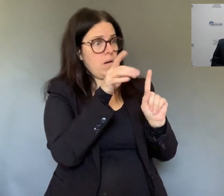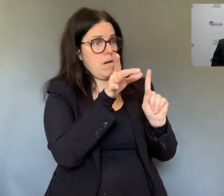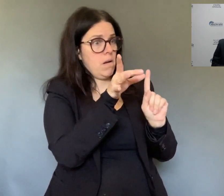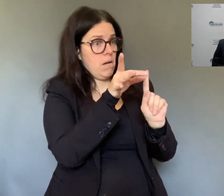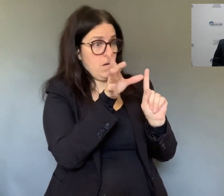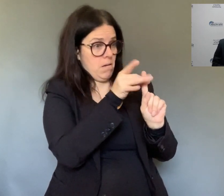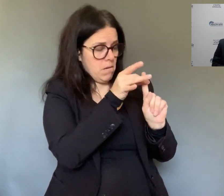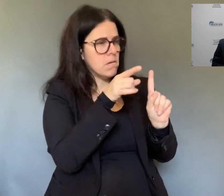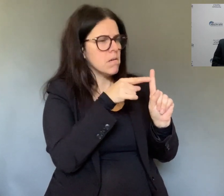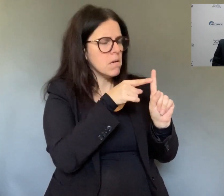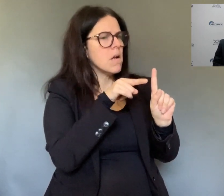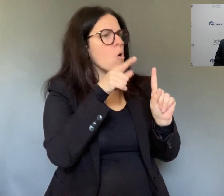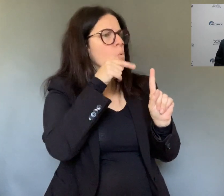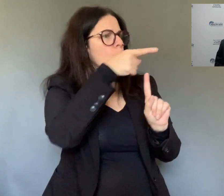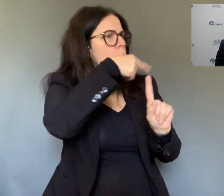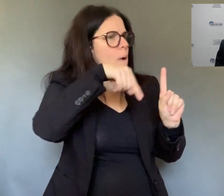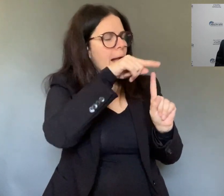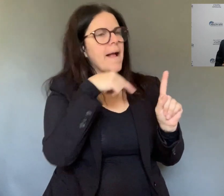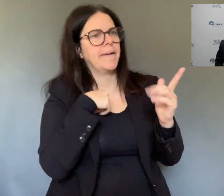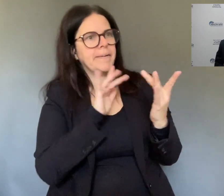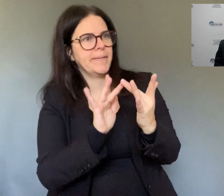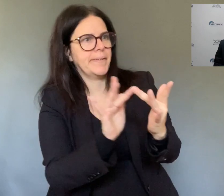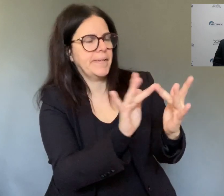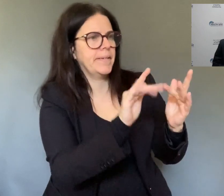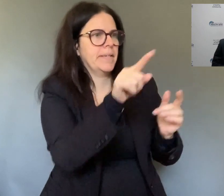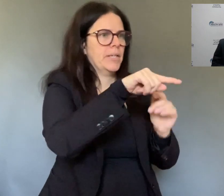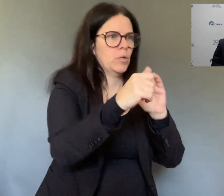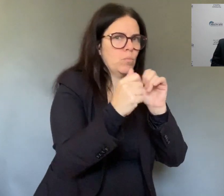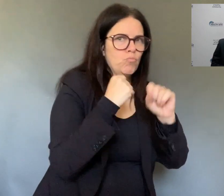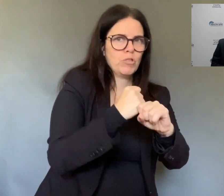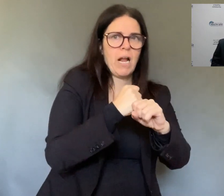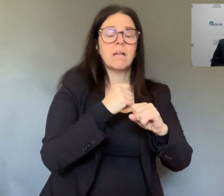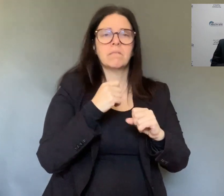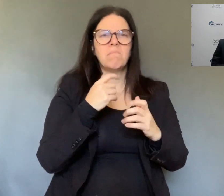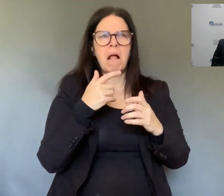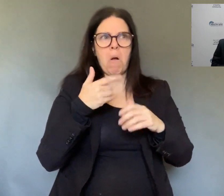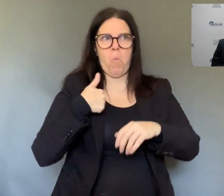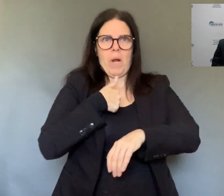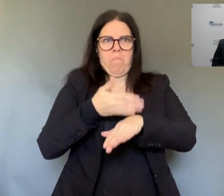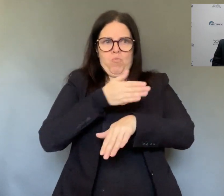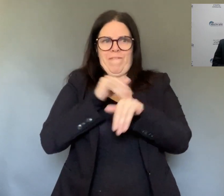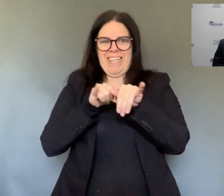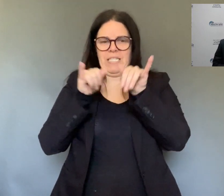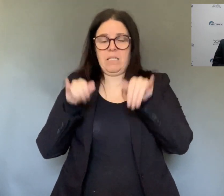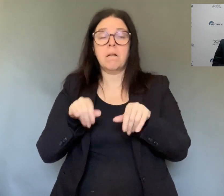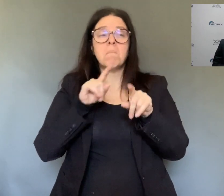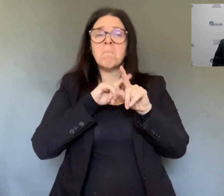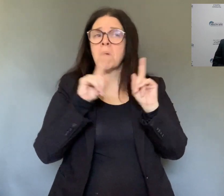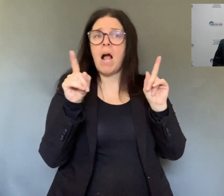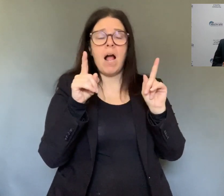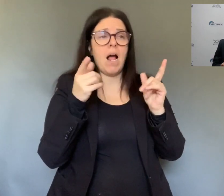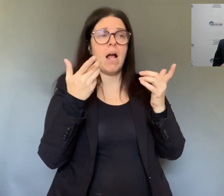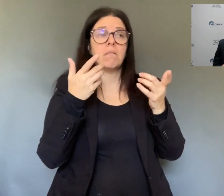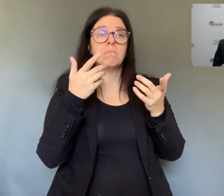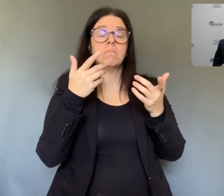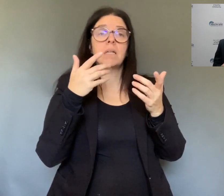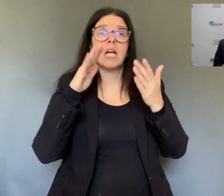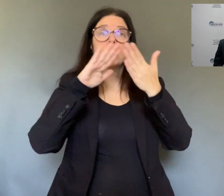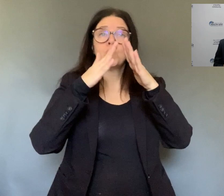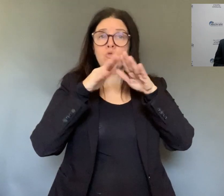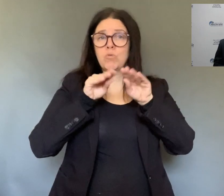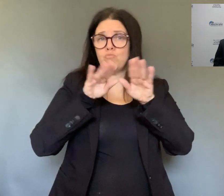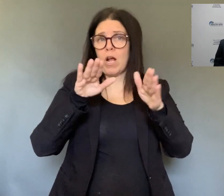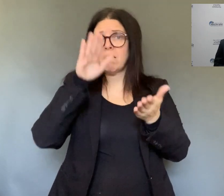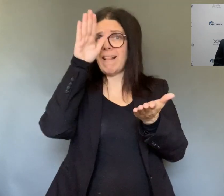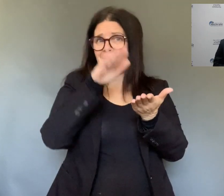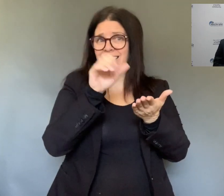are seeing a decline in the community spread, which is good. But when you have more people outside, the likelihood of community spread increases too.